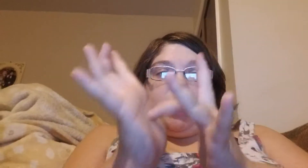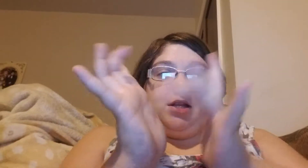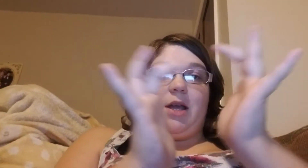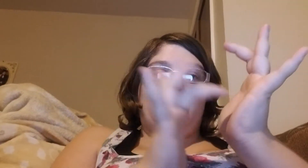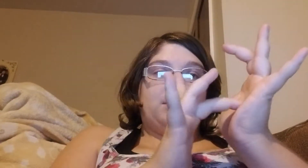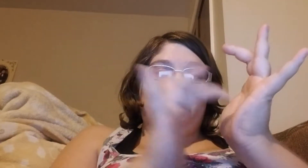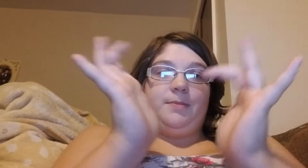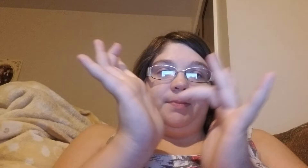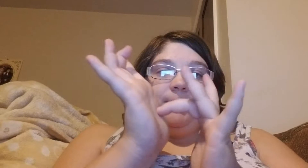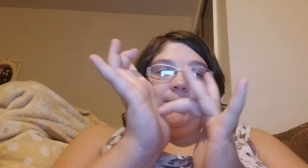Jesus.